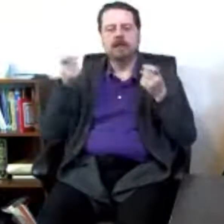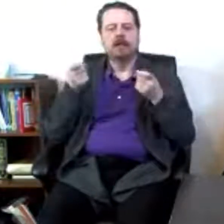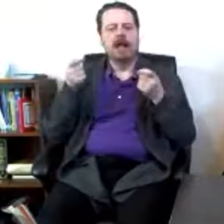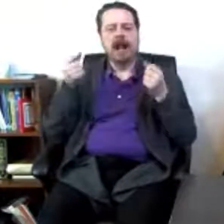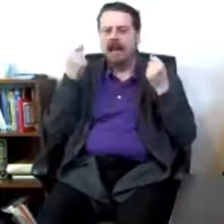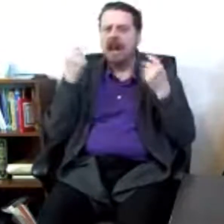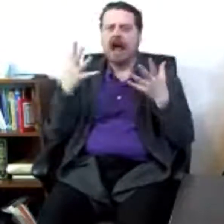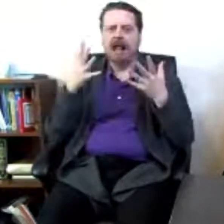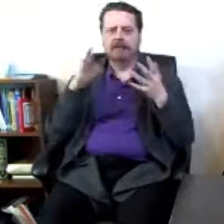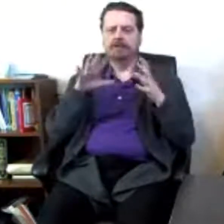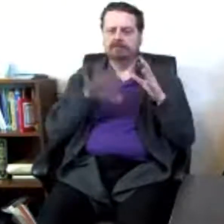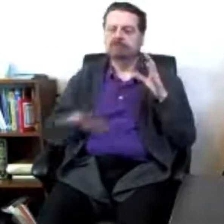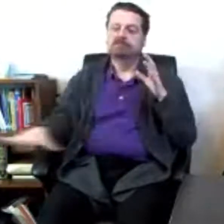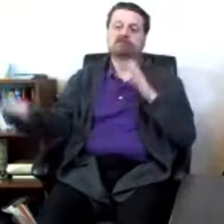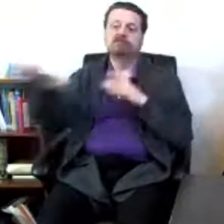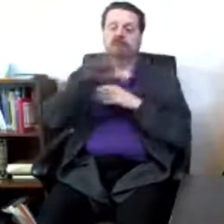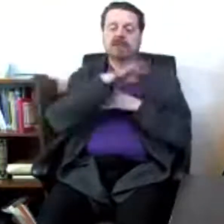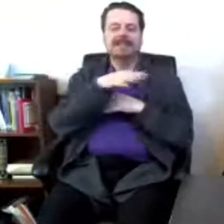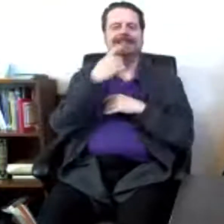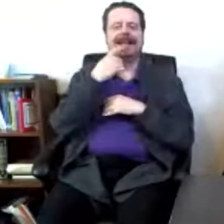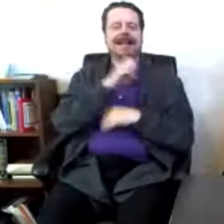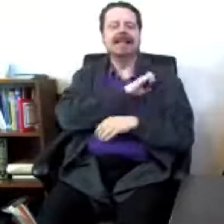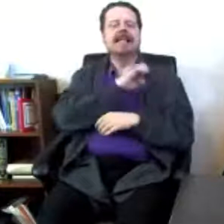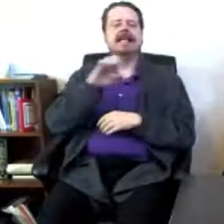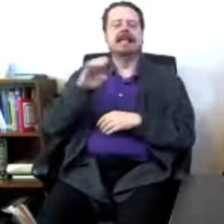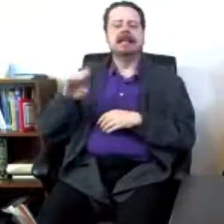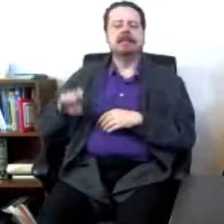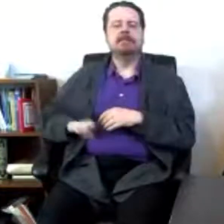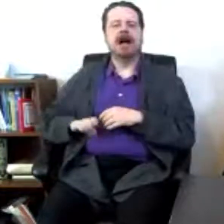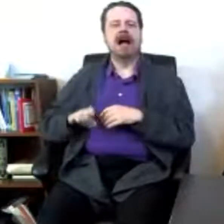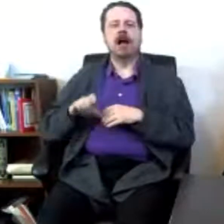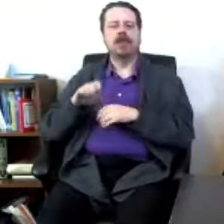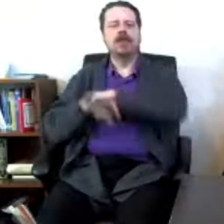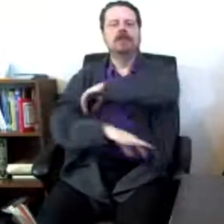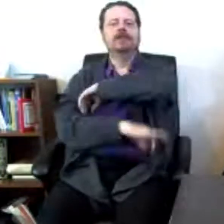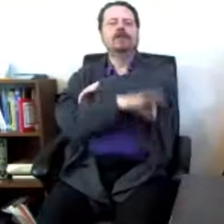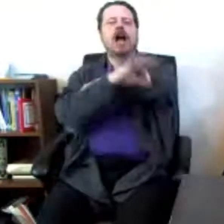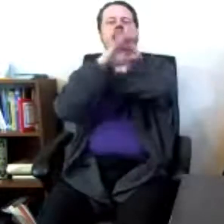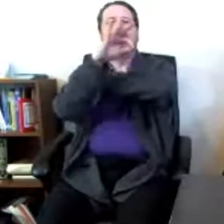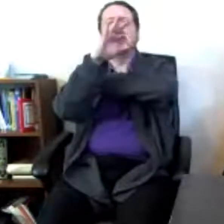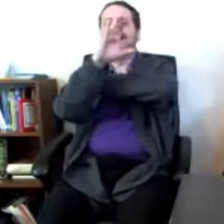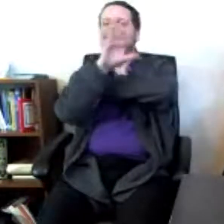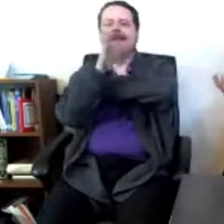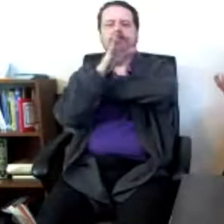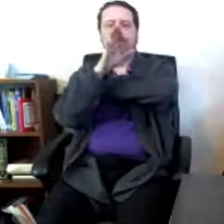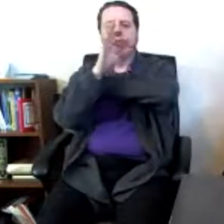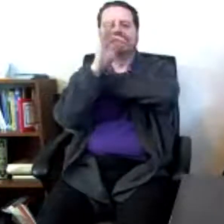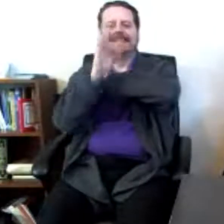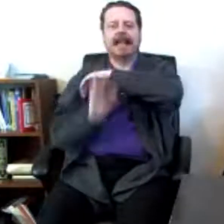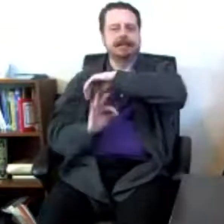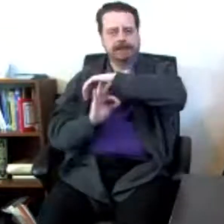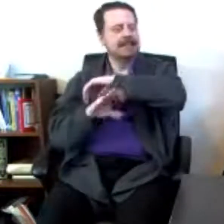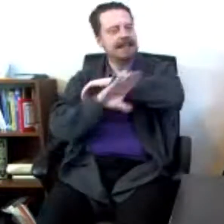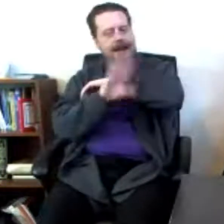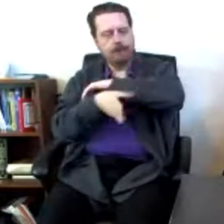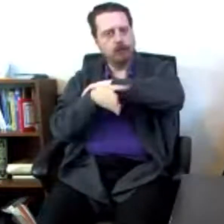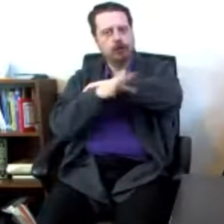of land that they said it is an empire on which the sun never sets, from the east to the